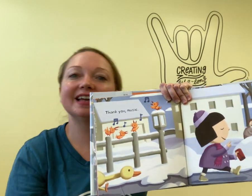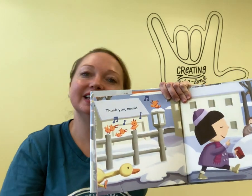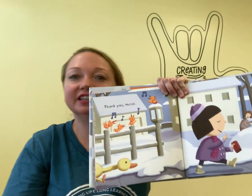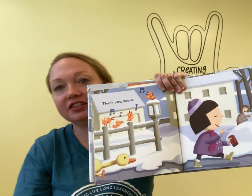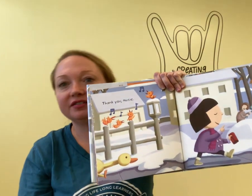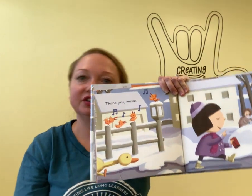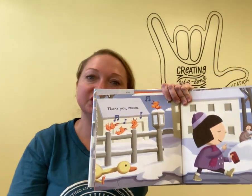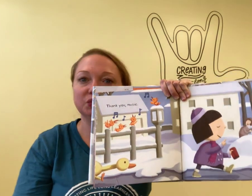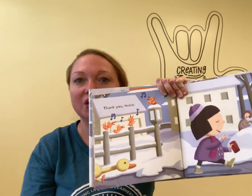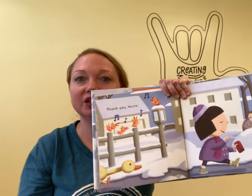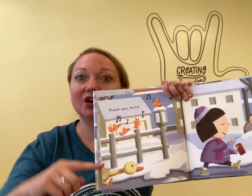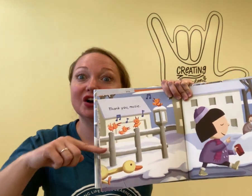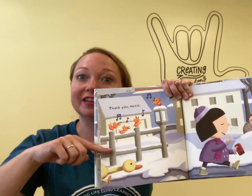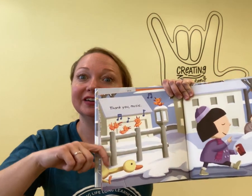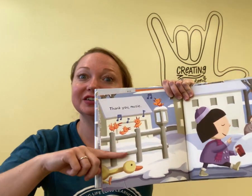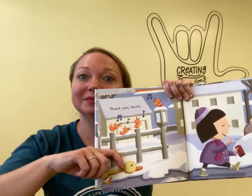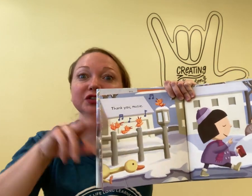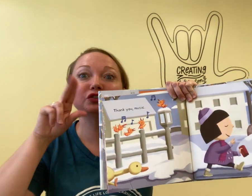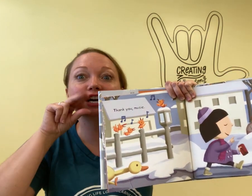and she's just walking along, and there's Mr. Duck.